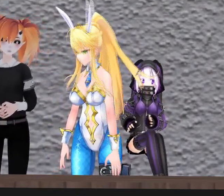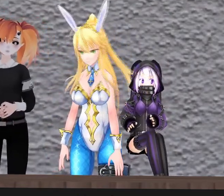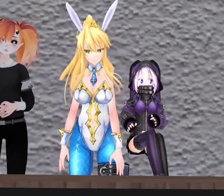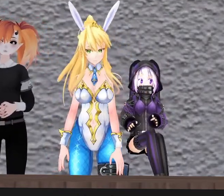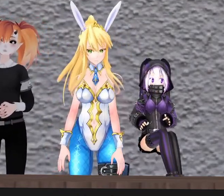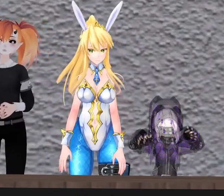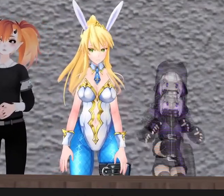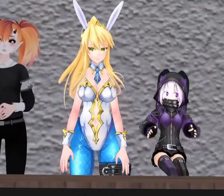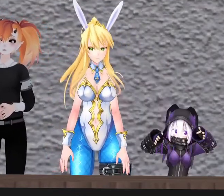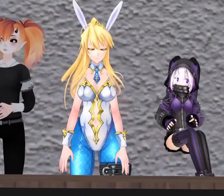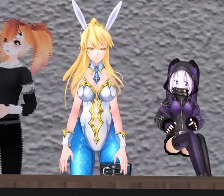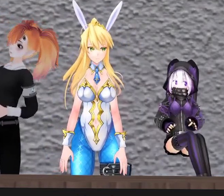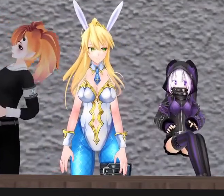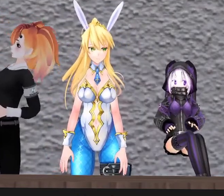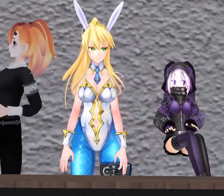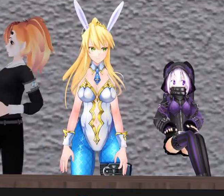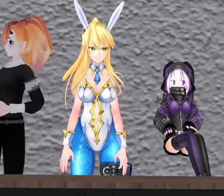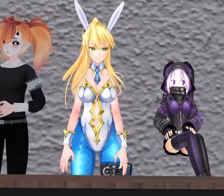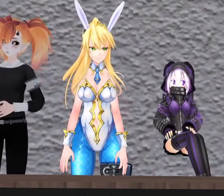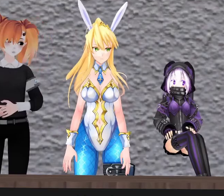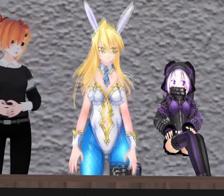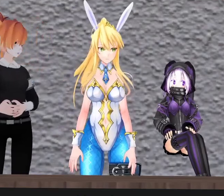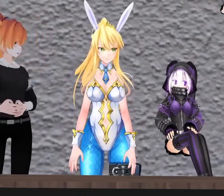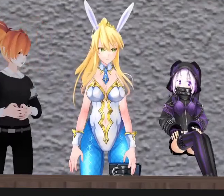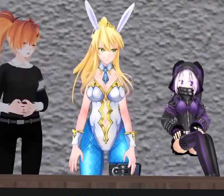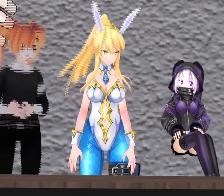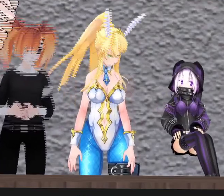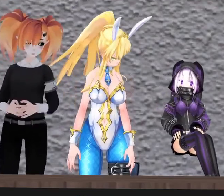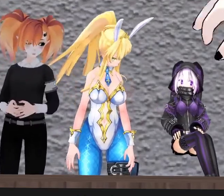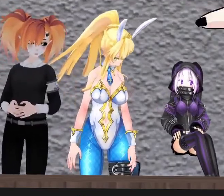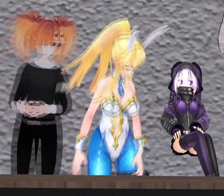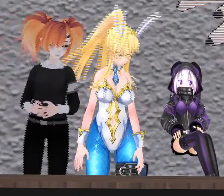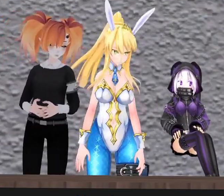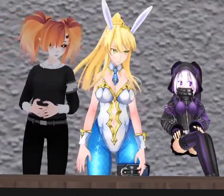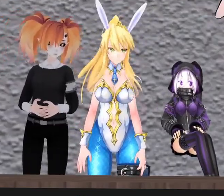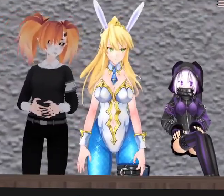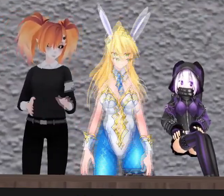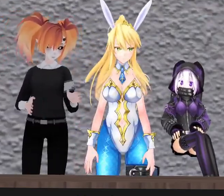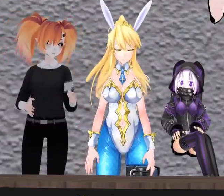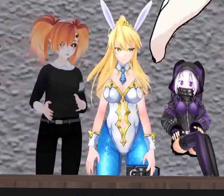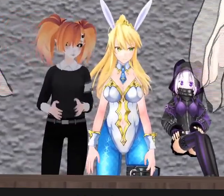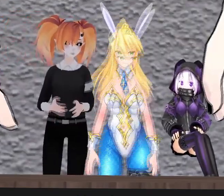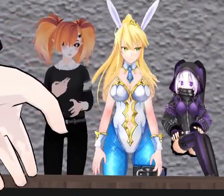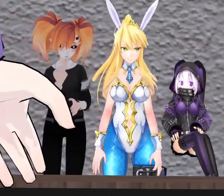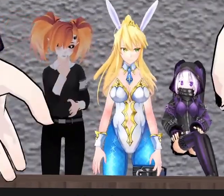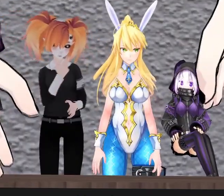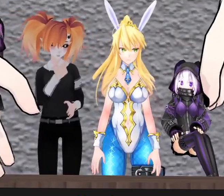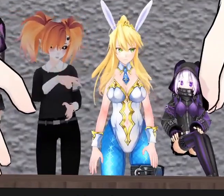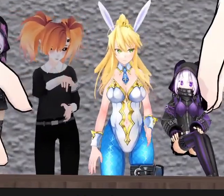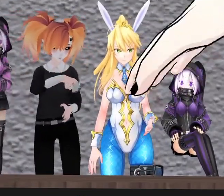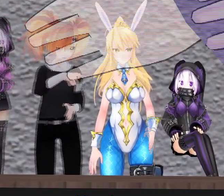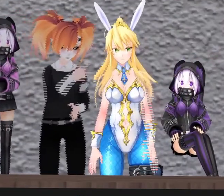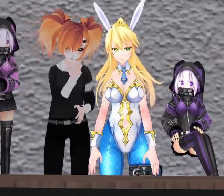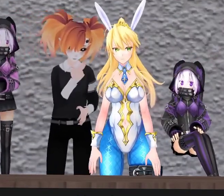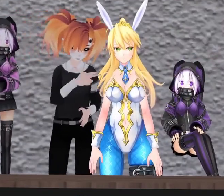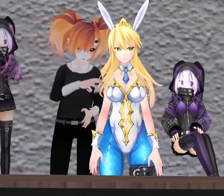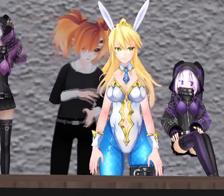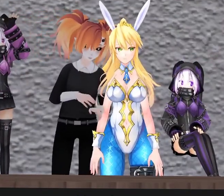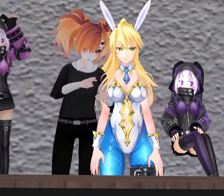to your left? Yeah, and then you guys kind of follow a little bit because Steffi's cut off. There we go. All right, we're going